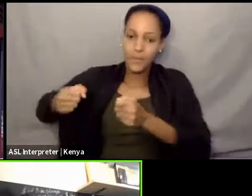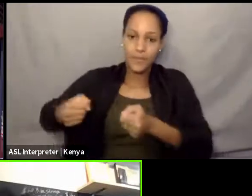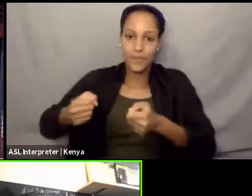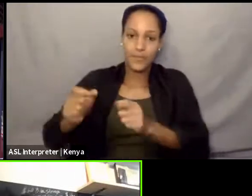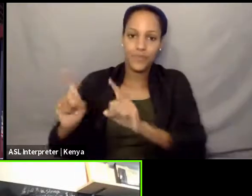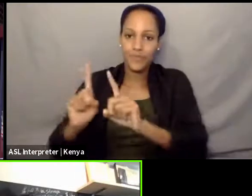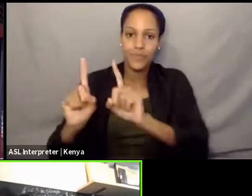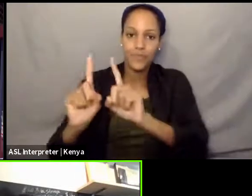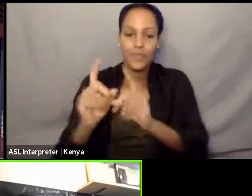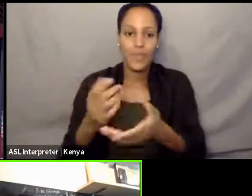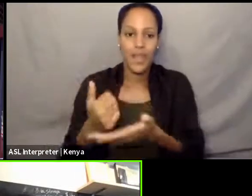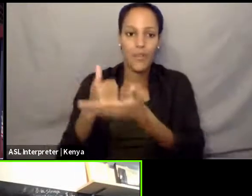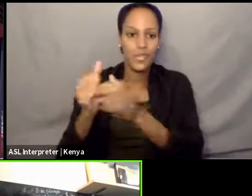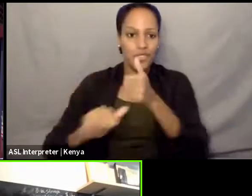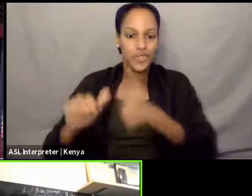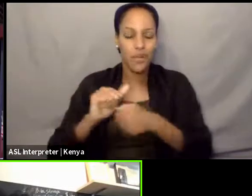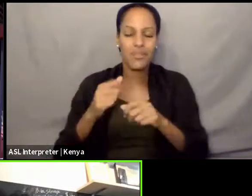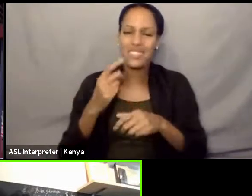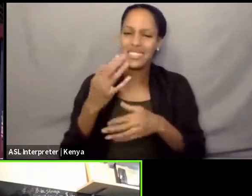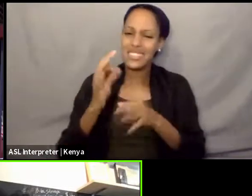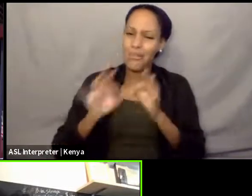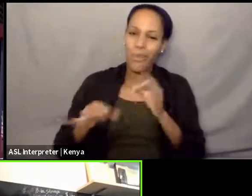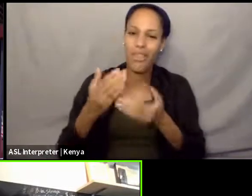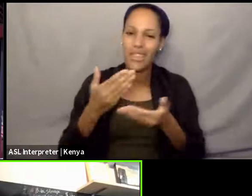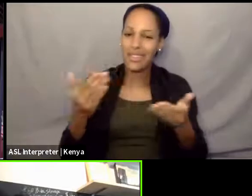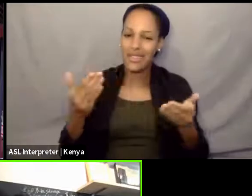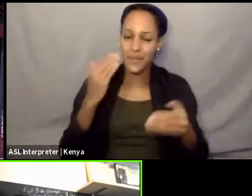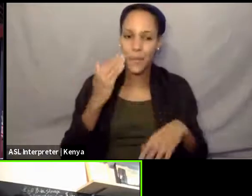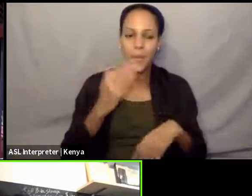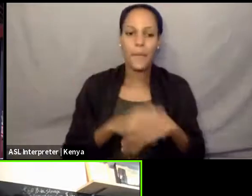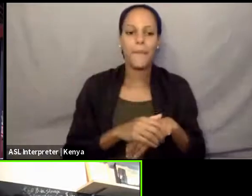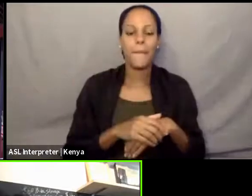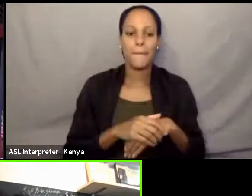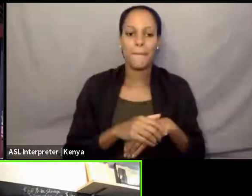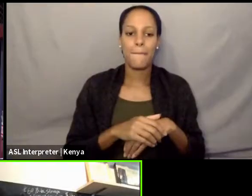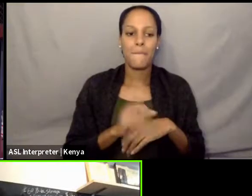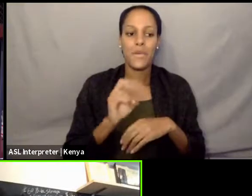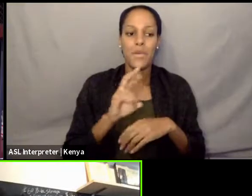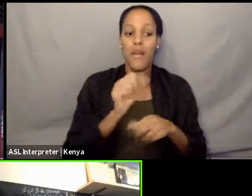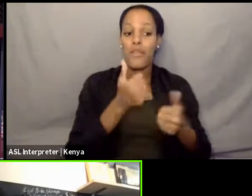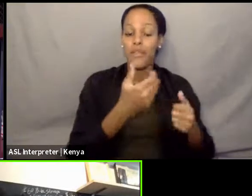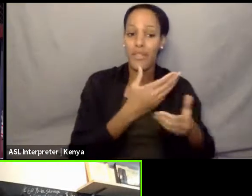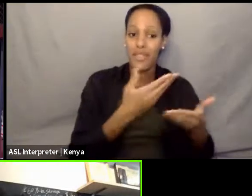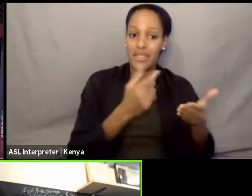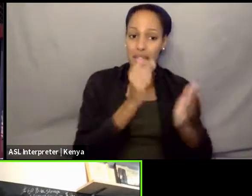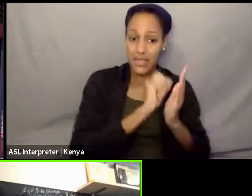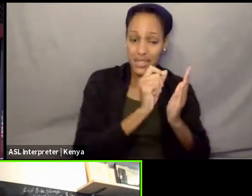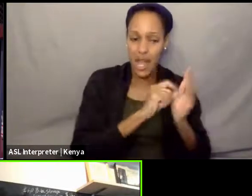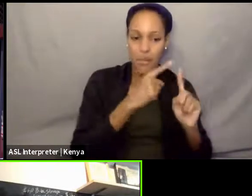it's funny because I think of other delights that were drafted but didn't make it into the book.